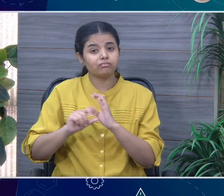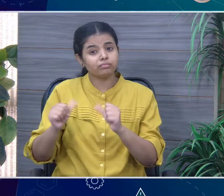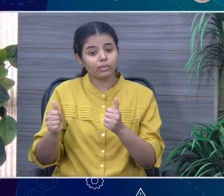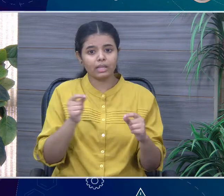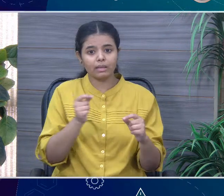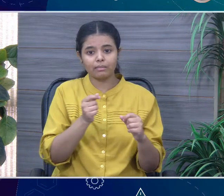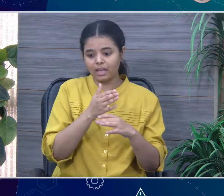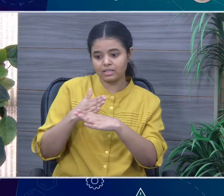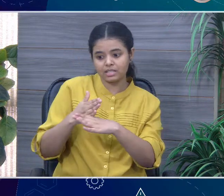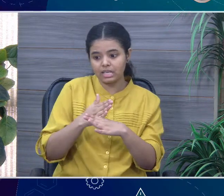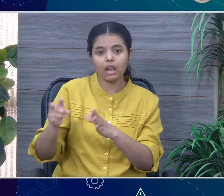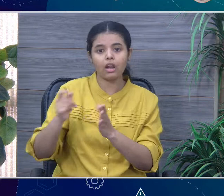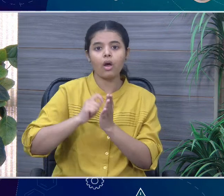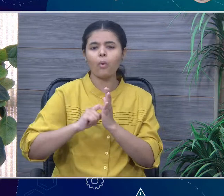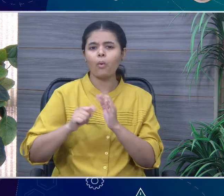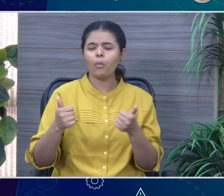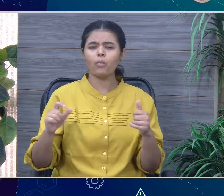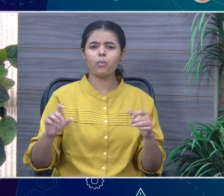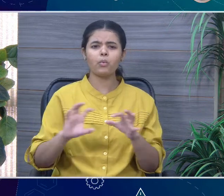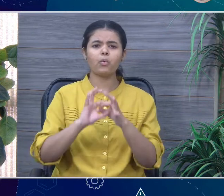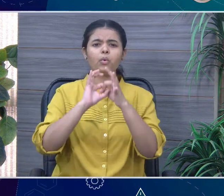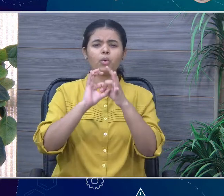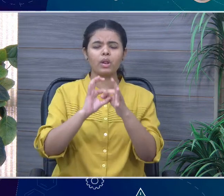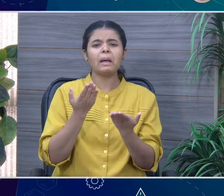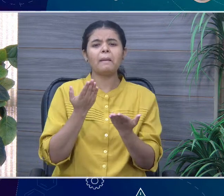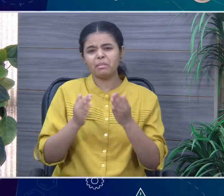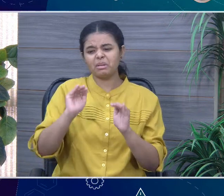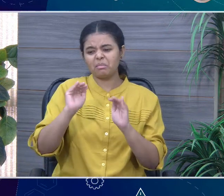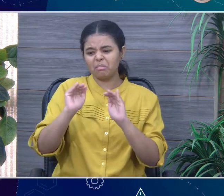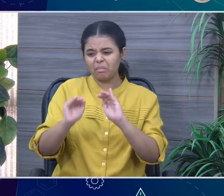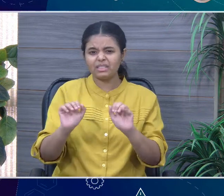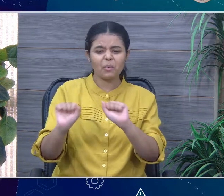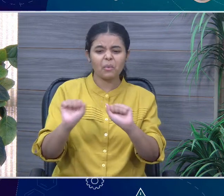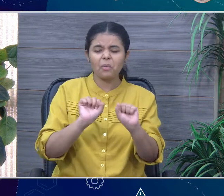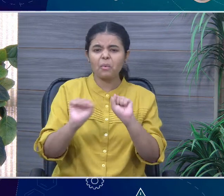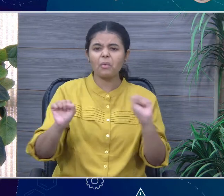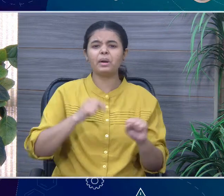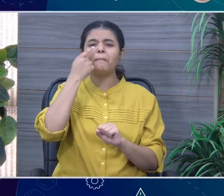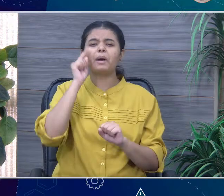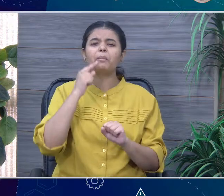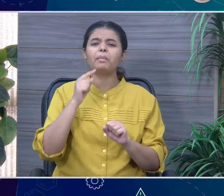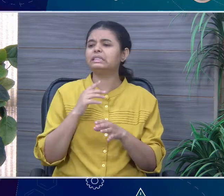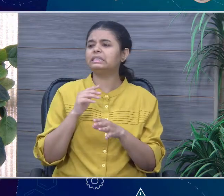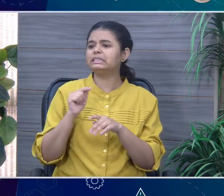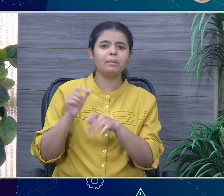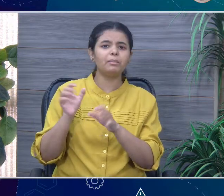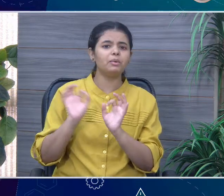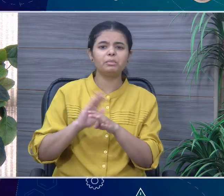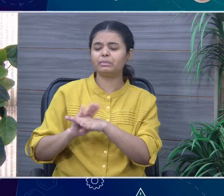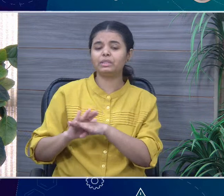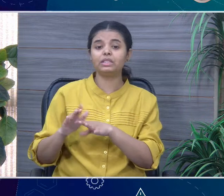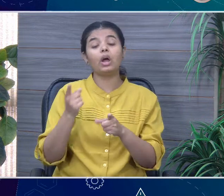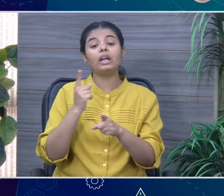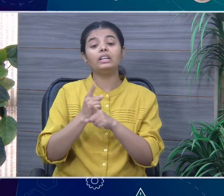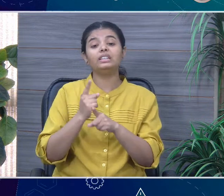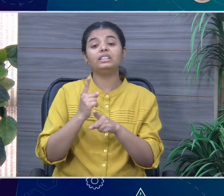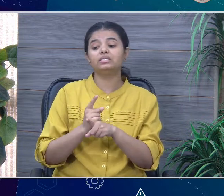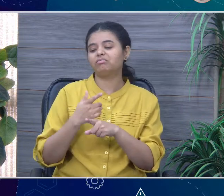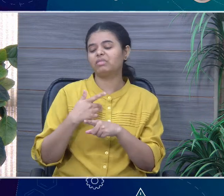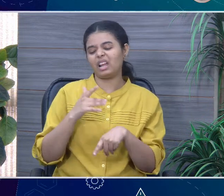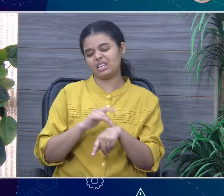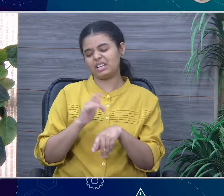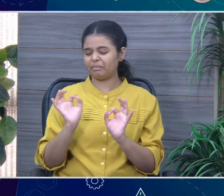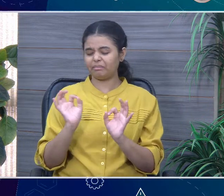share those, to listen to those ideas. Teachers also sometimes say, yes, I'll listen to them later, but